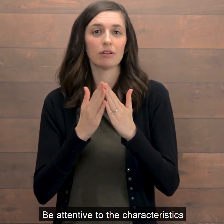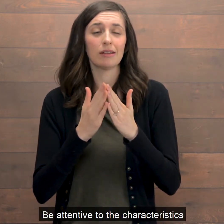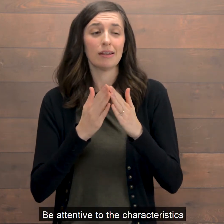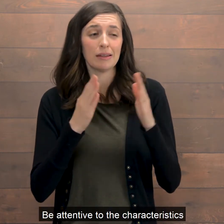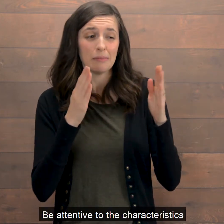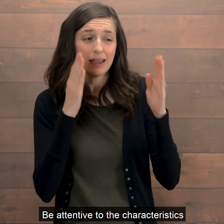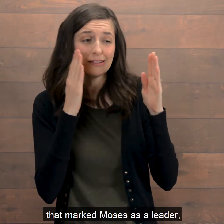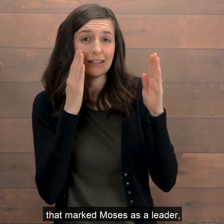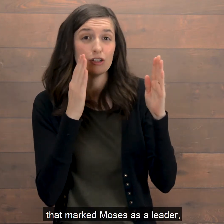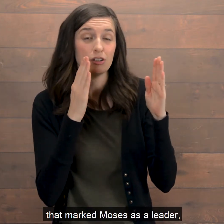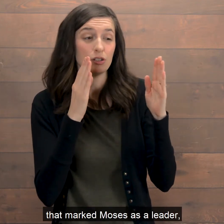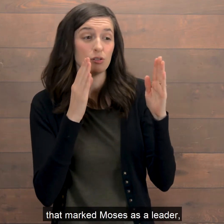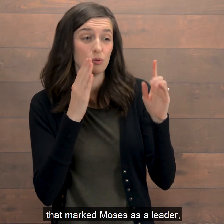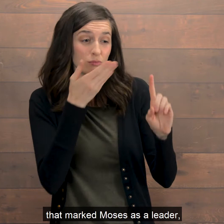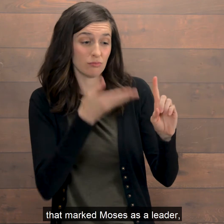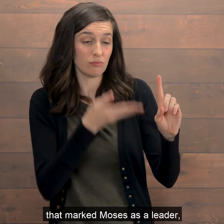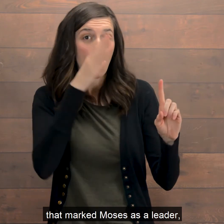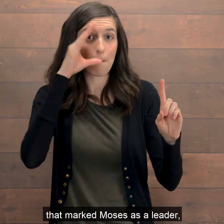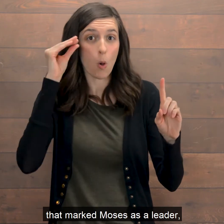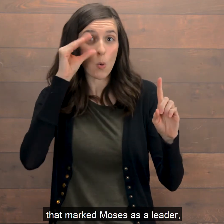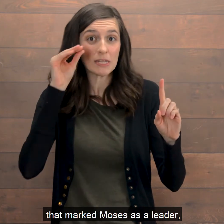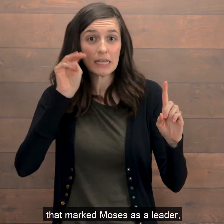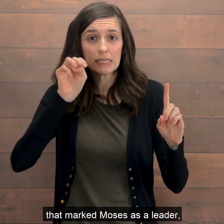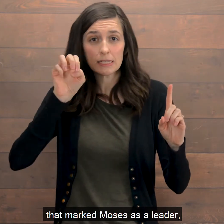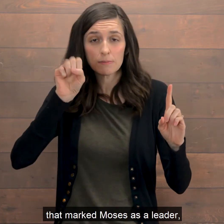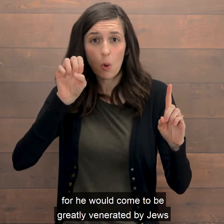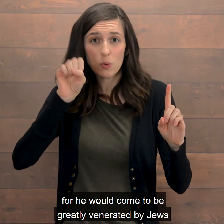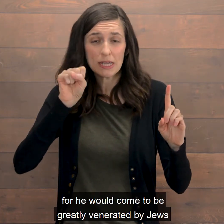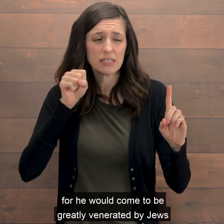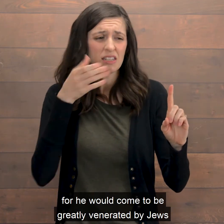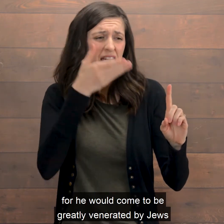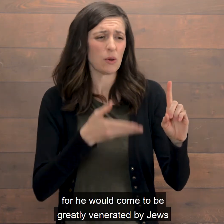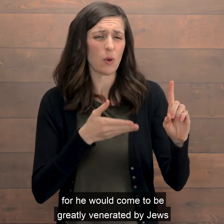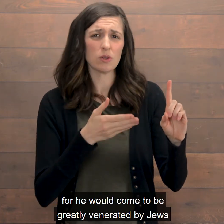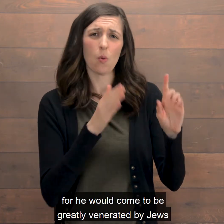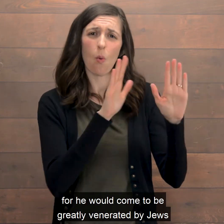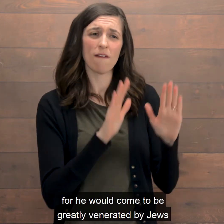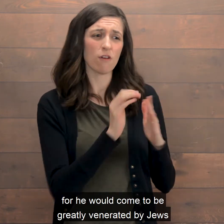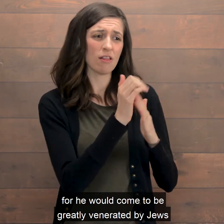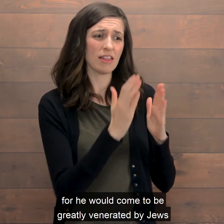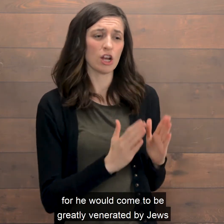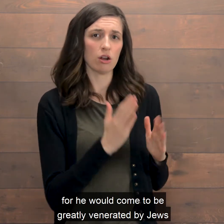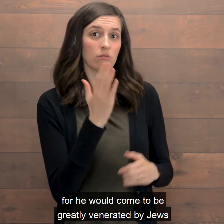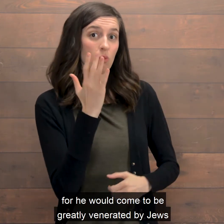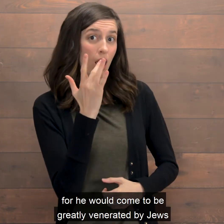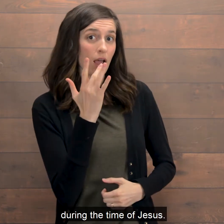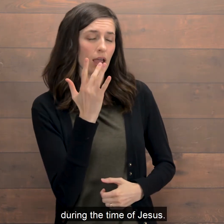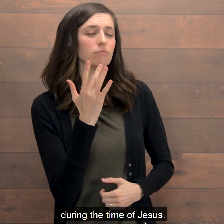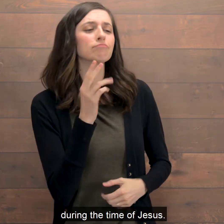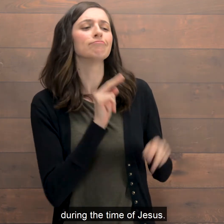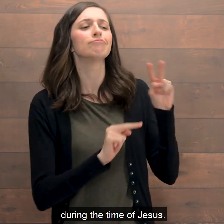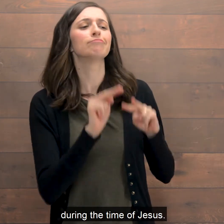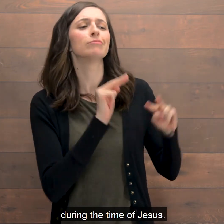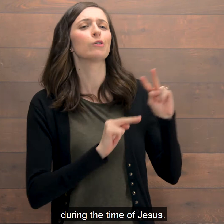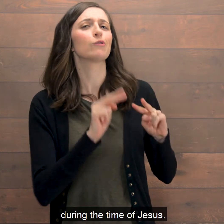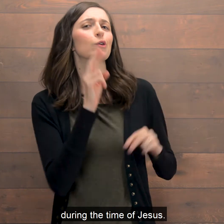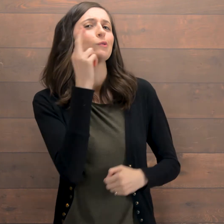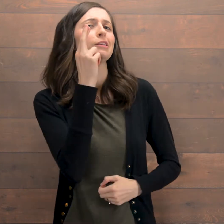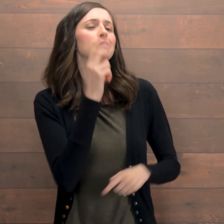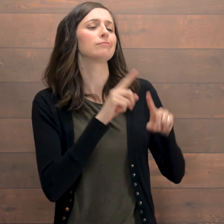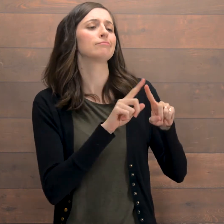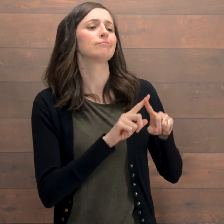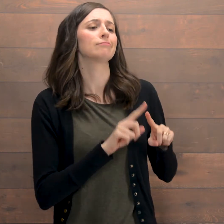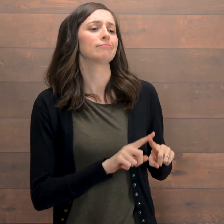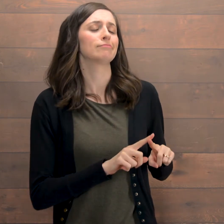to the characteristics that marked Moses as a leader, for he would come to be greatly venerated by Jews during the time of Jesus.